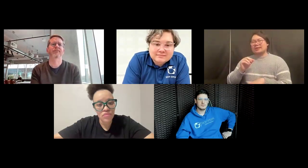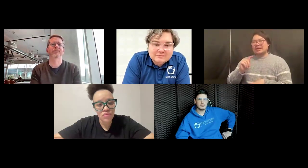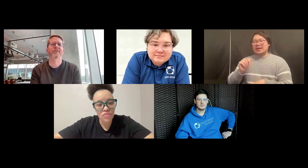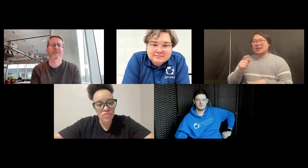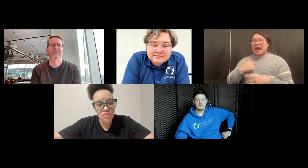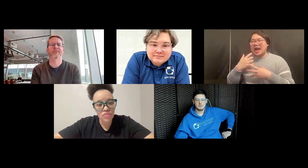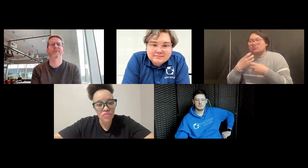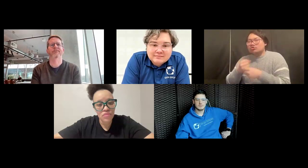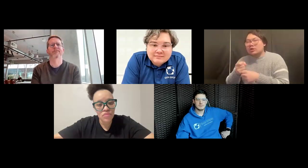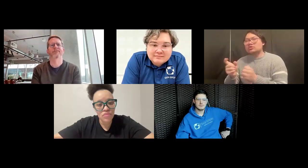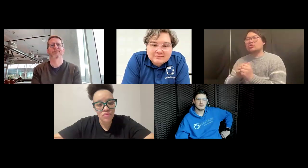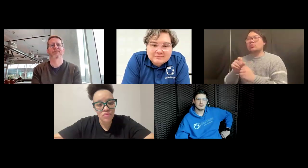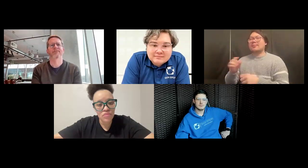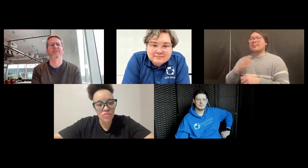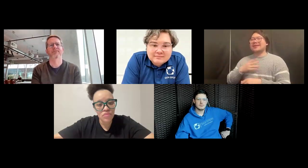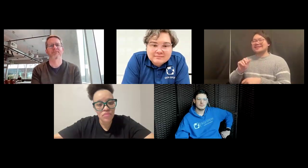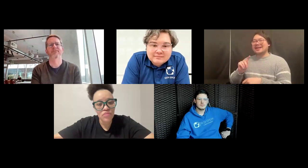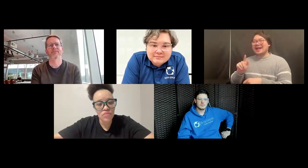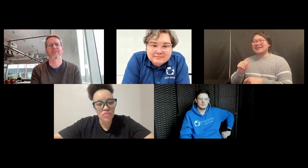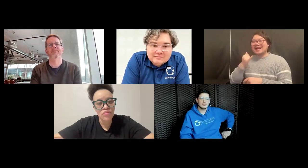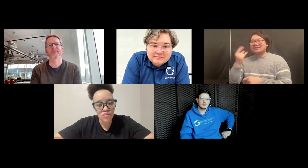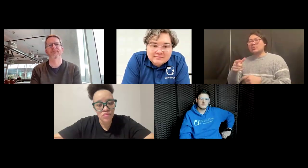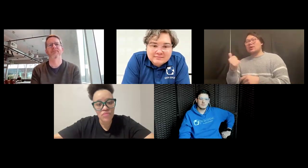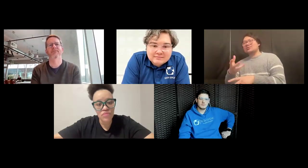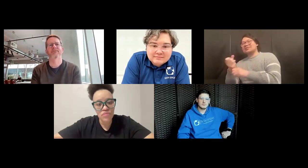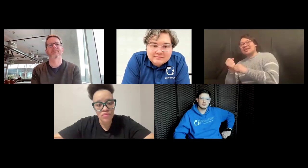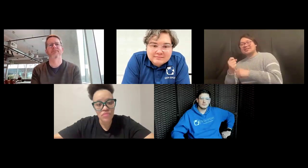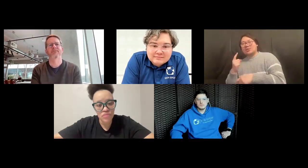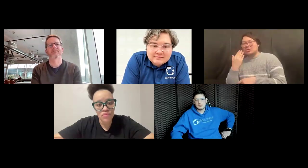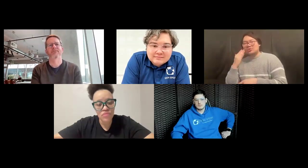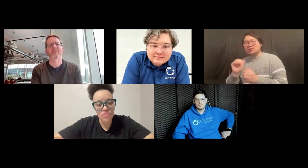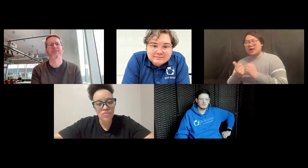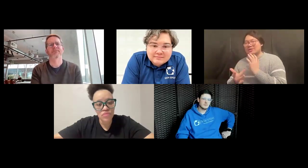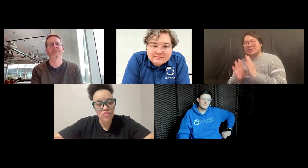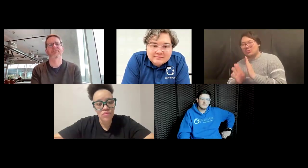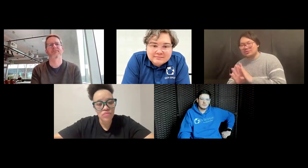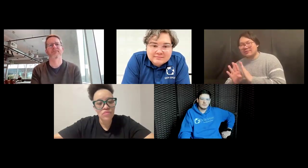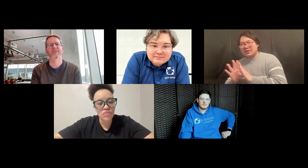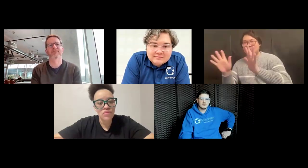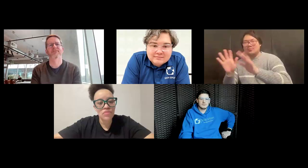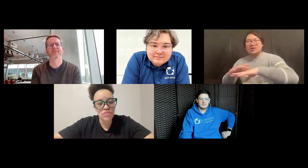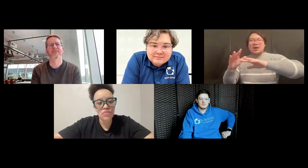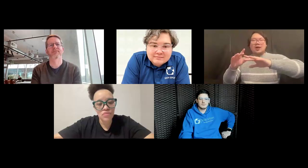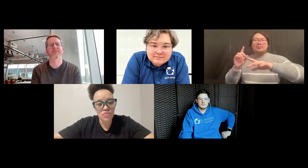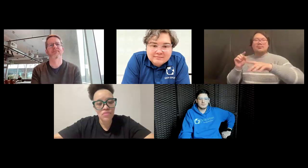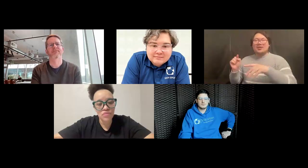community is saying no, they want us to protect their data, that means that they trust us and they don't want their data to be stolen